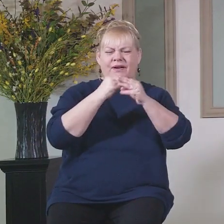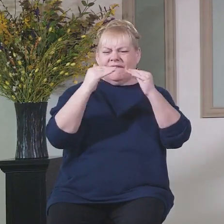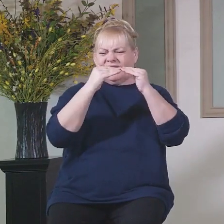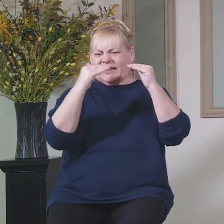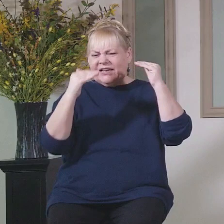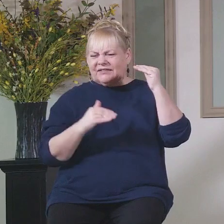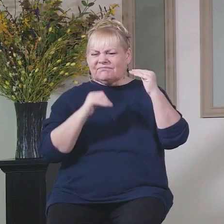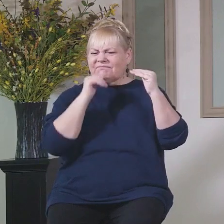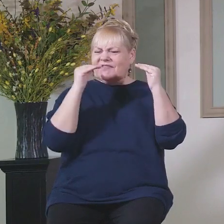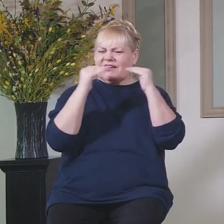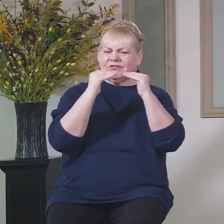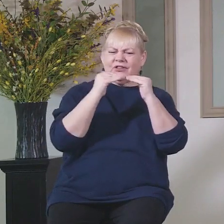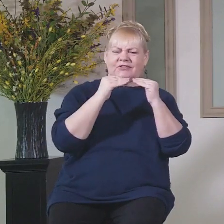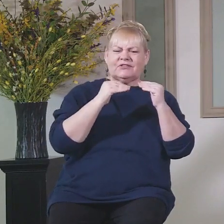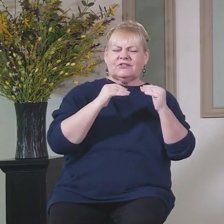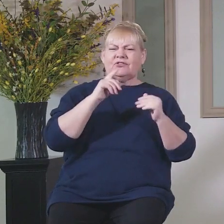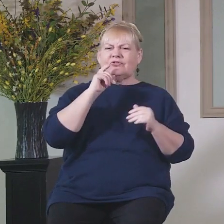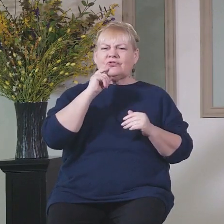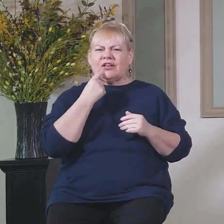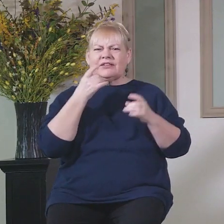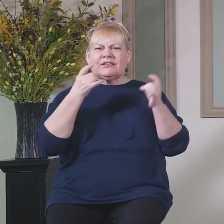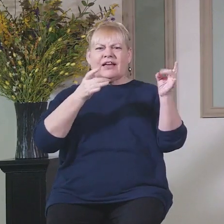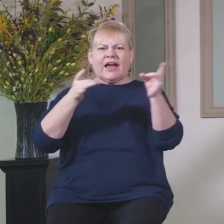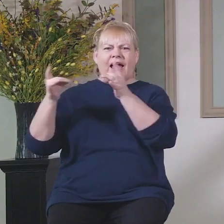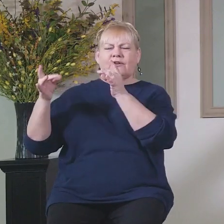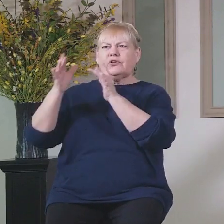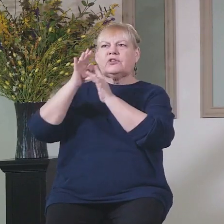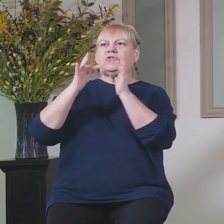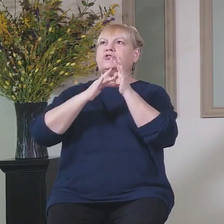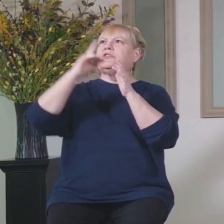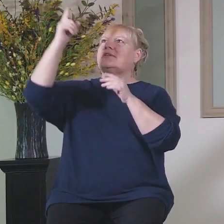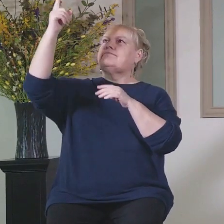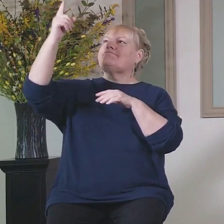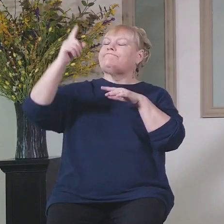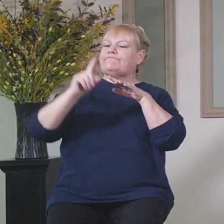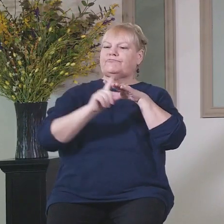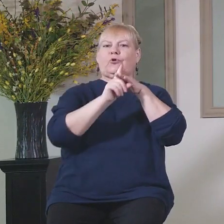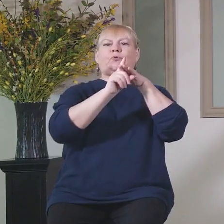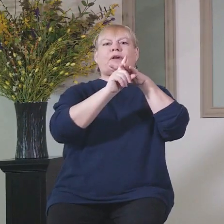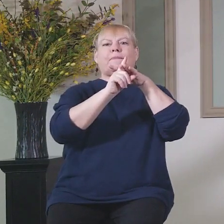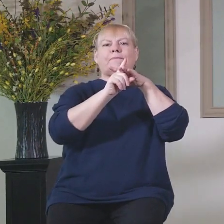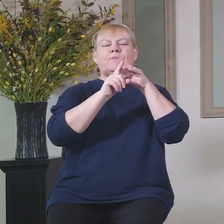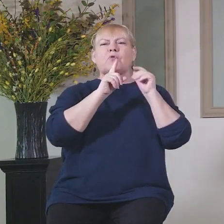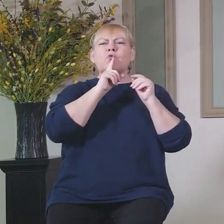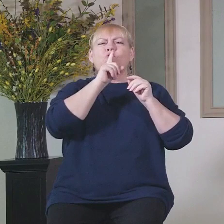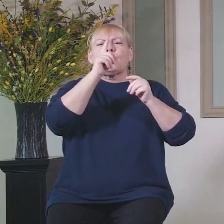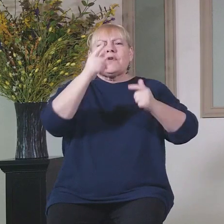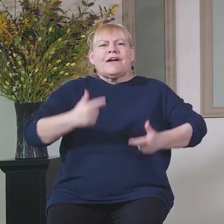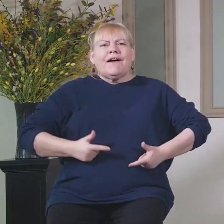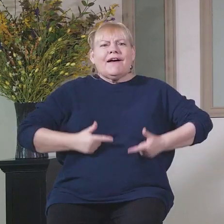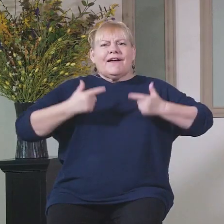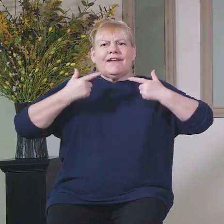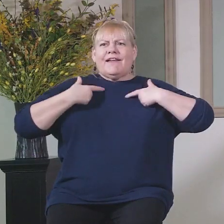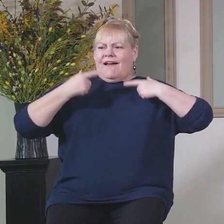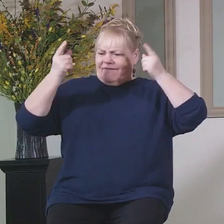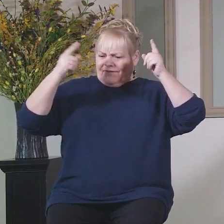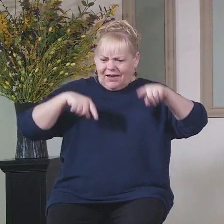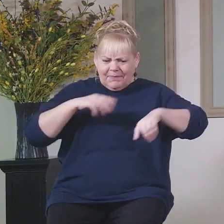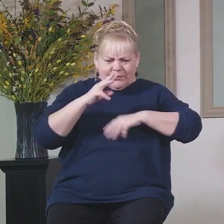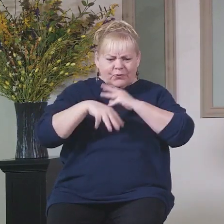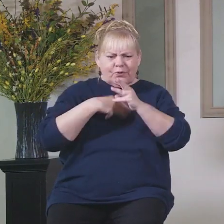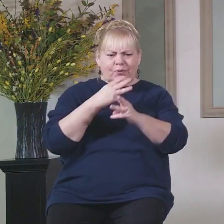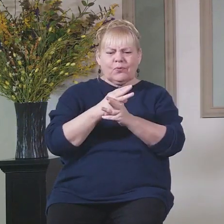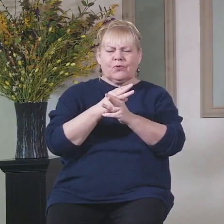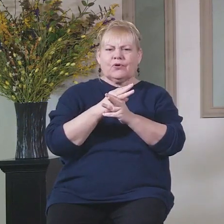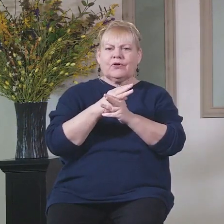and jealousy and hatred, Jesus shows up. Real life comes into that world, and